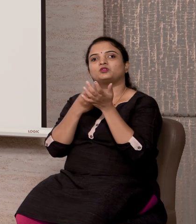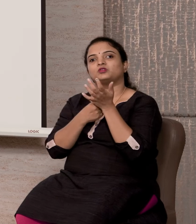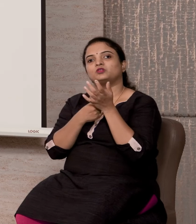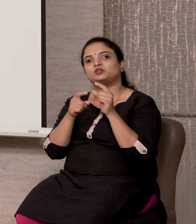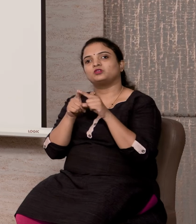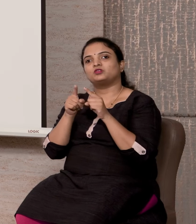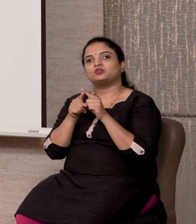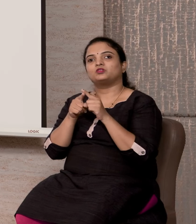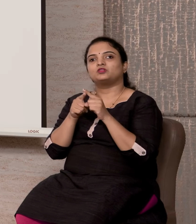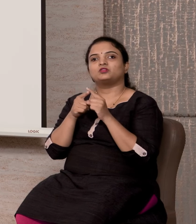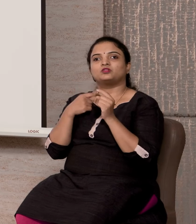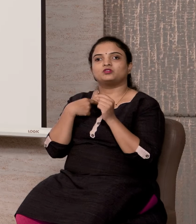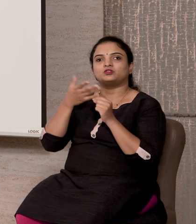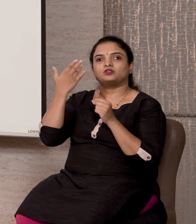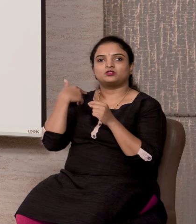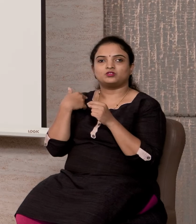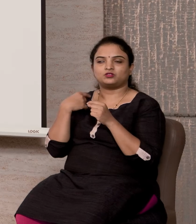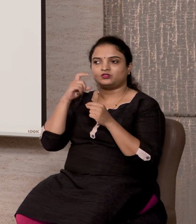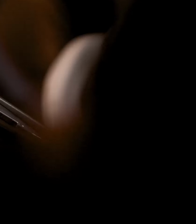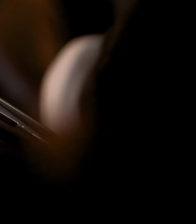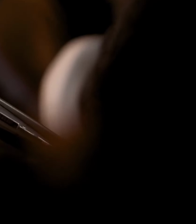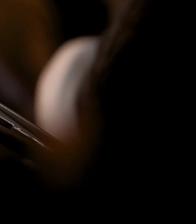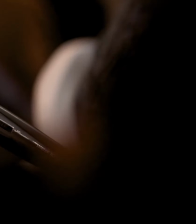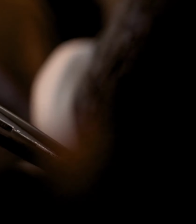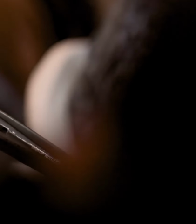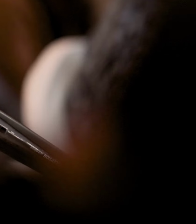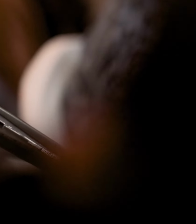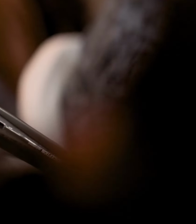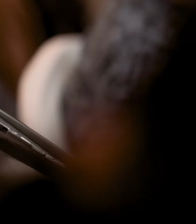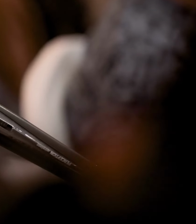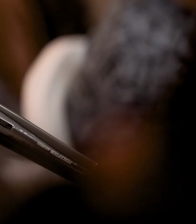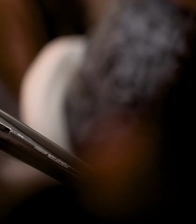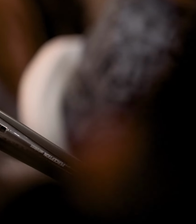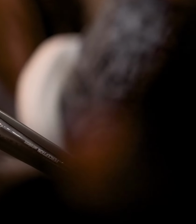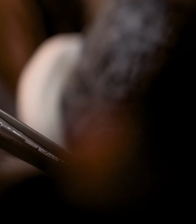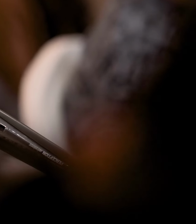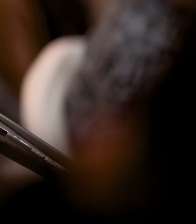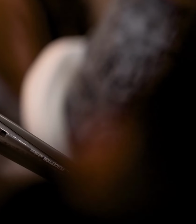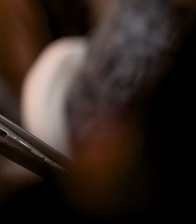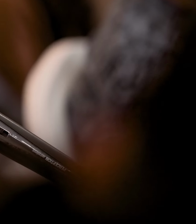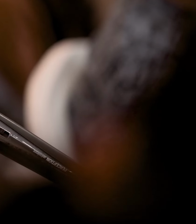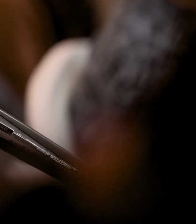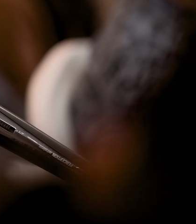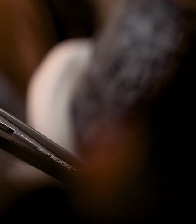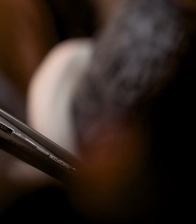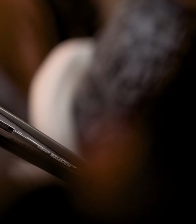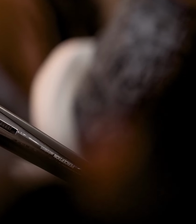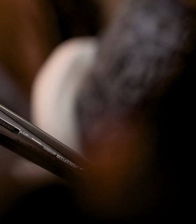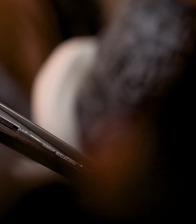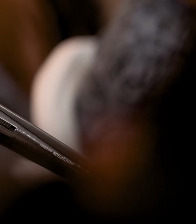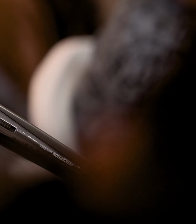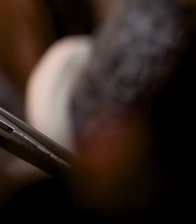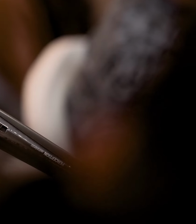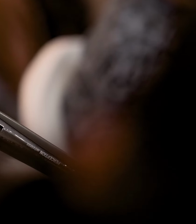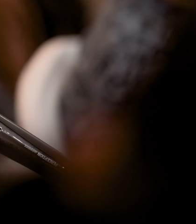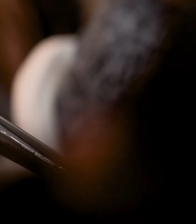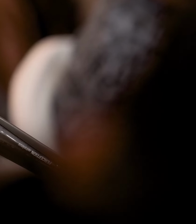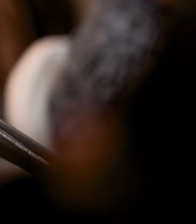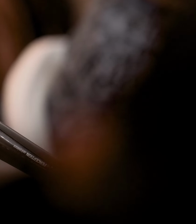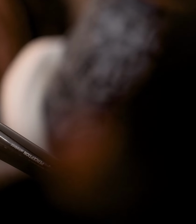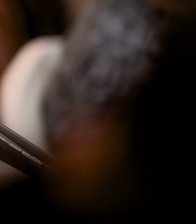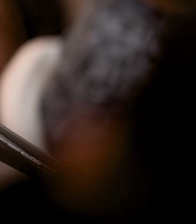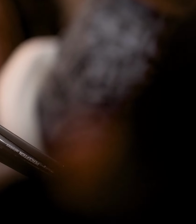used to be a mobile application architect, but now I'm 90% visually disabled, had kidney